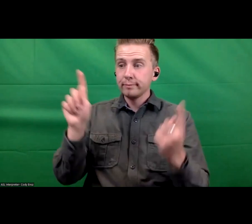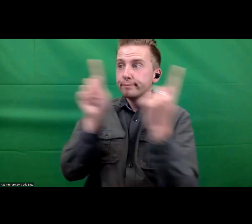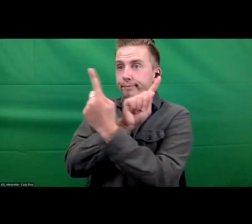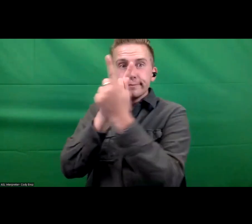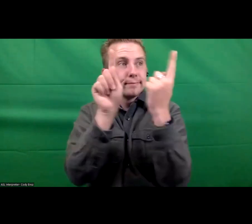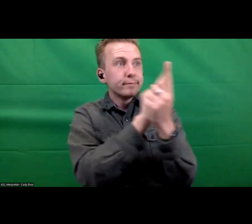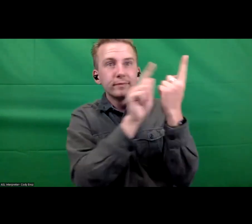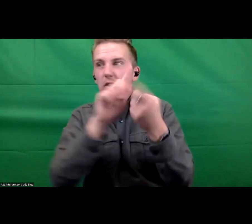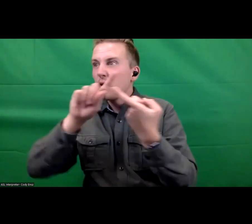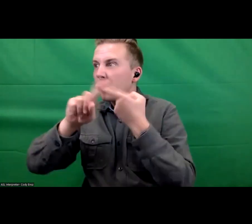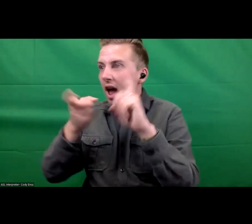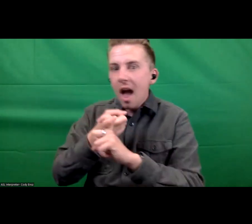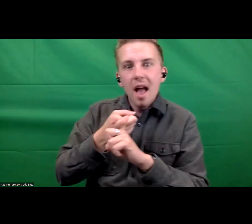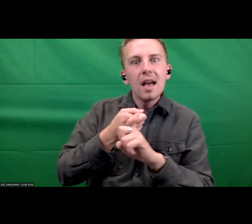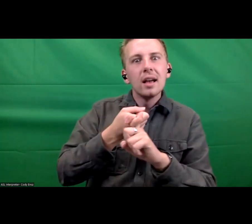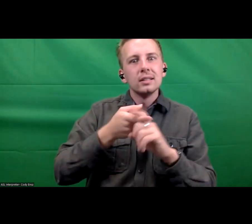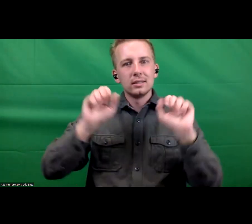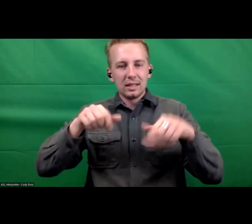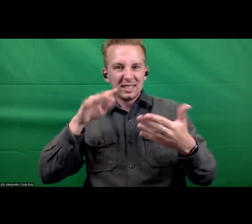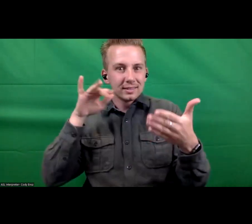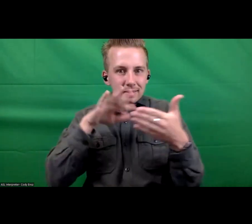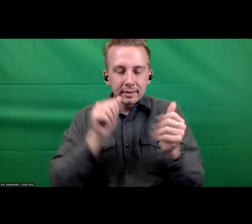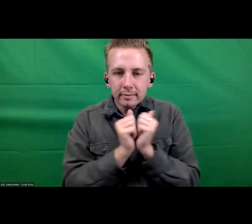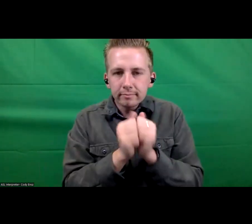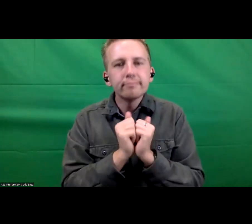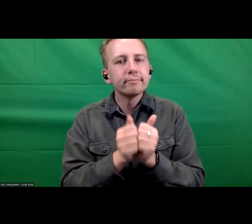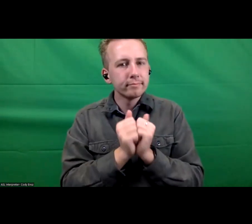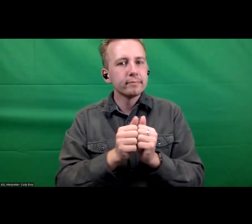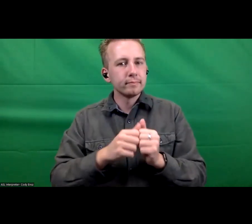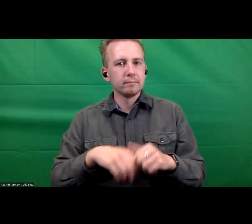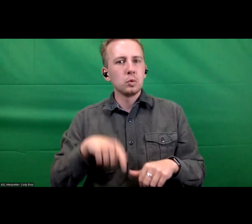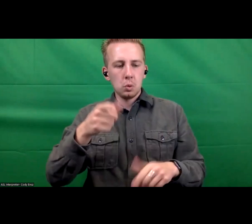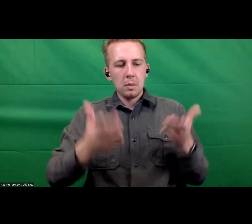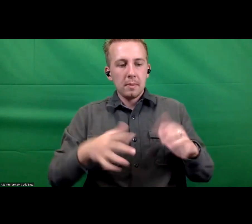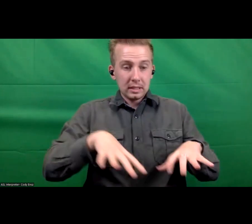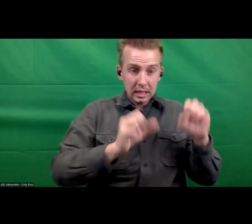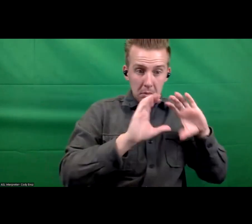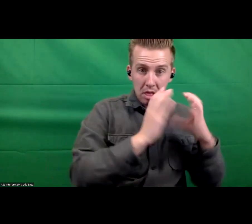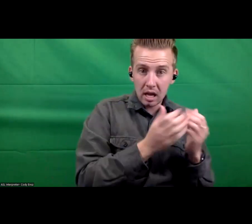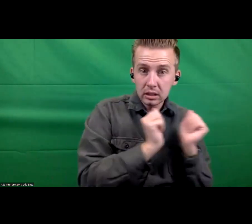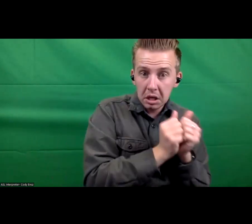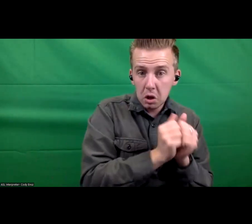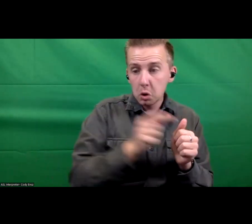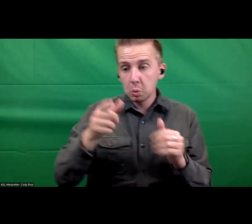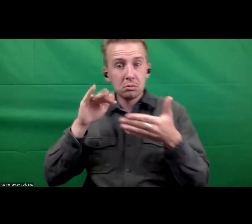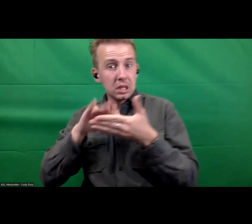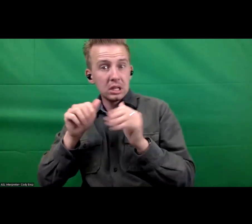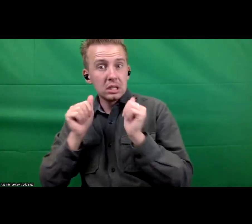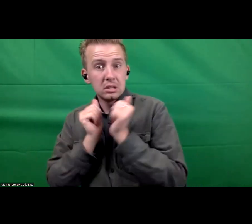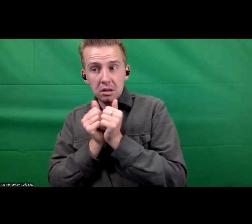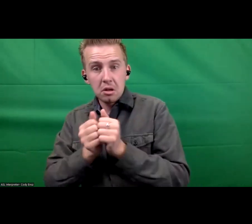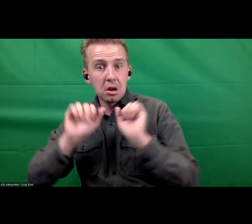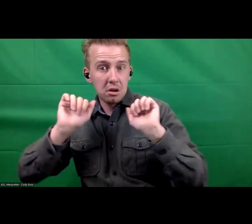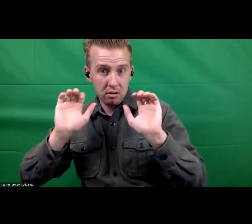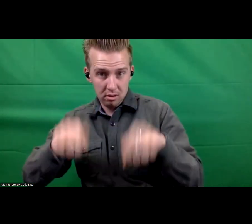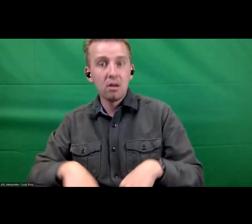you can form friendships that you can take classes together and study together. So some of these friendships that you